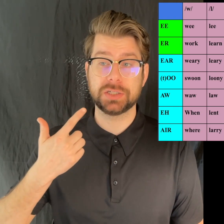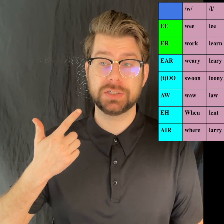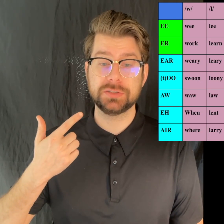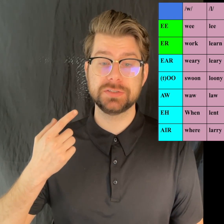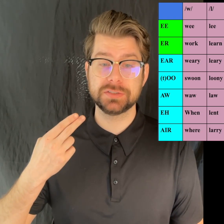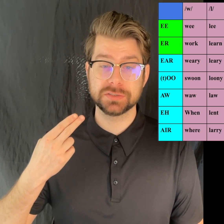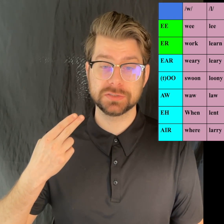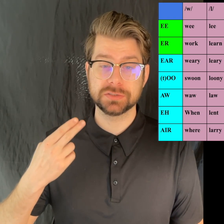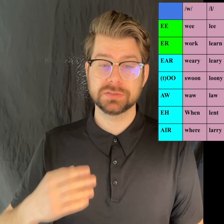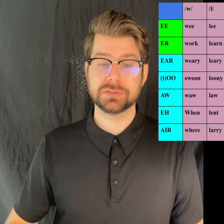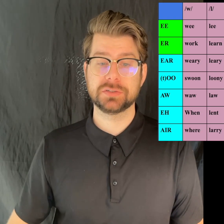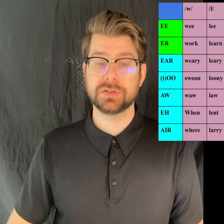shells,